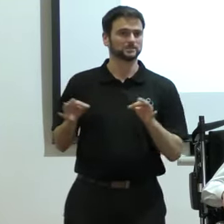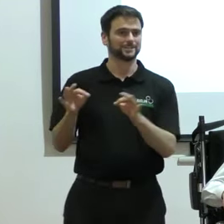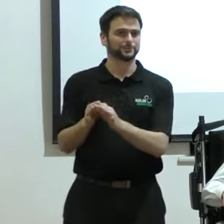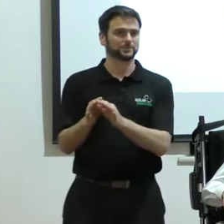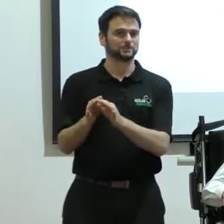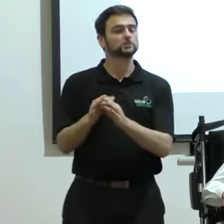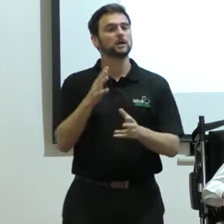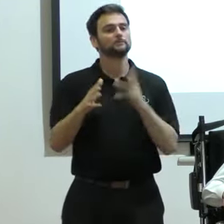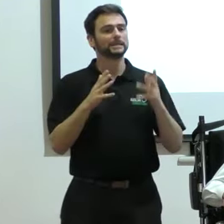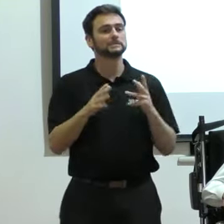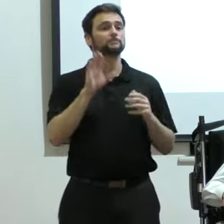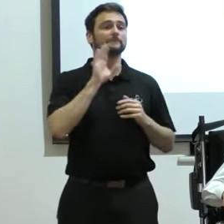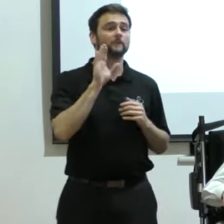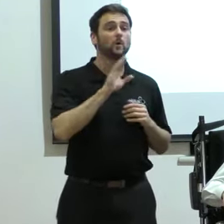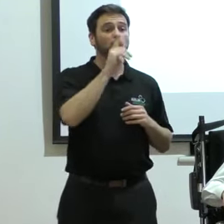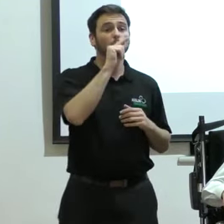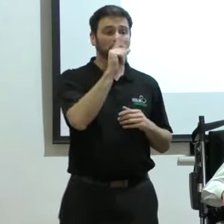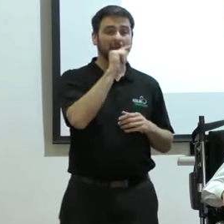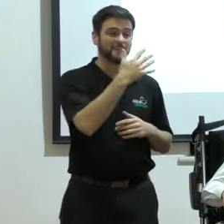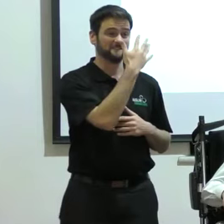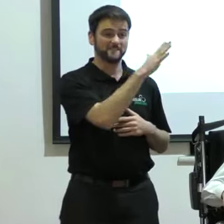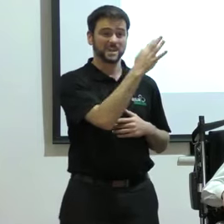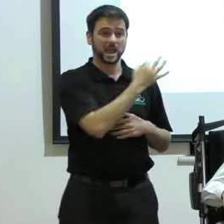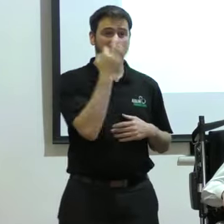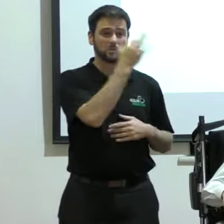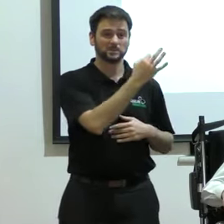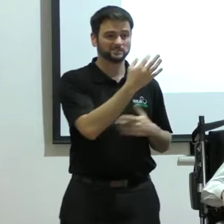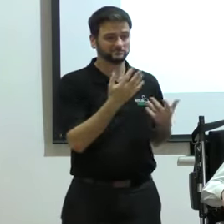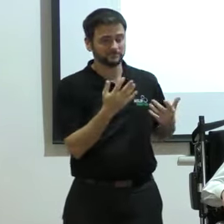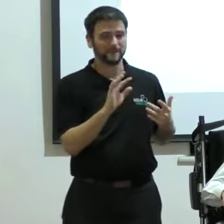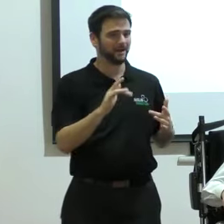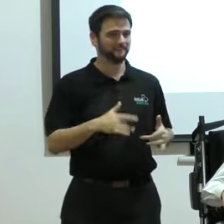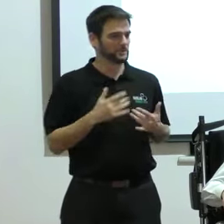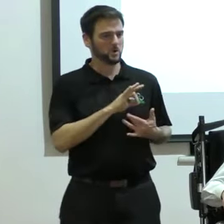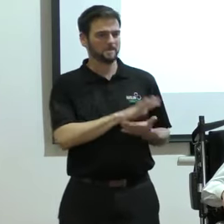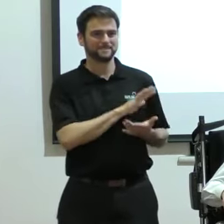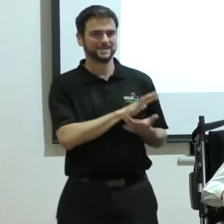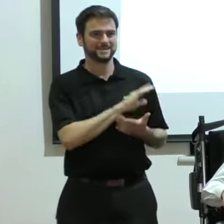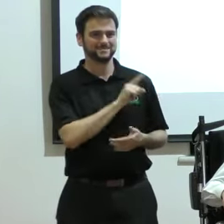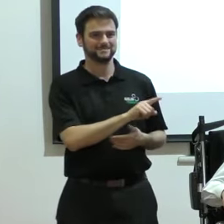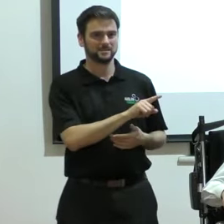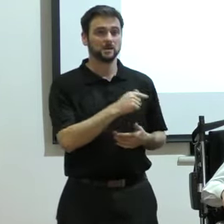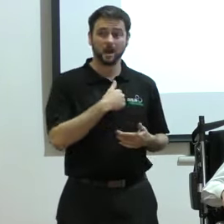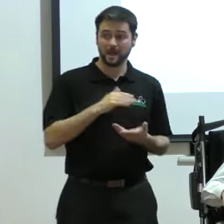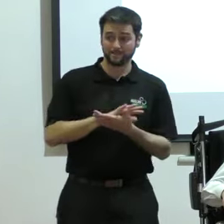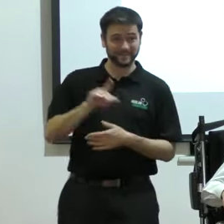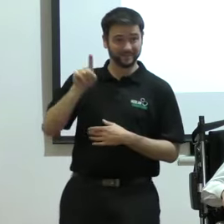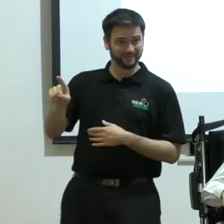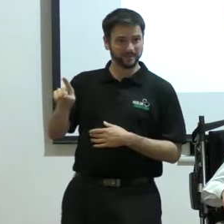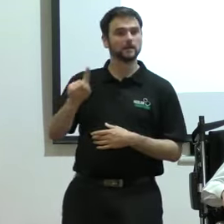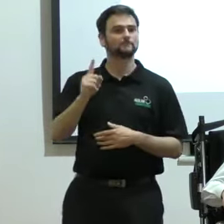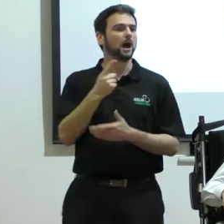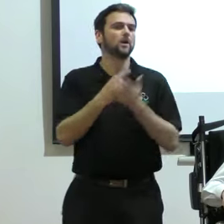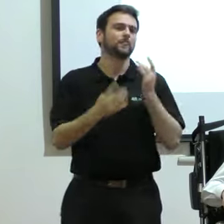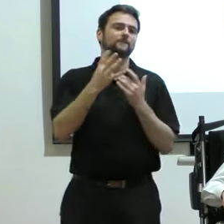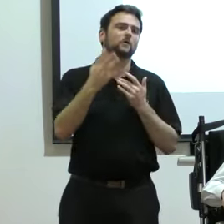in the amount of hours that you can get, but you're not. But if you feel it's worthwhile, you can